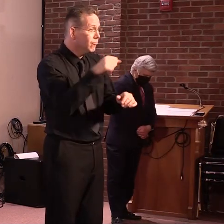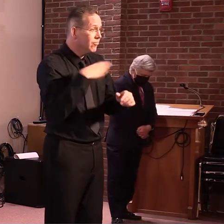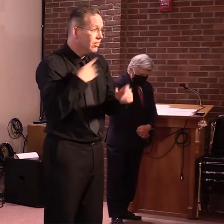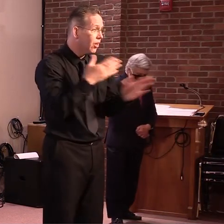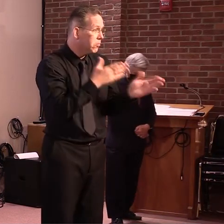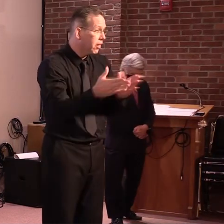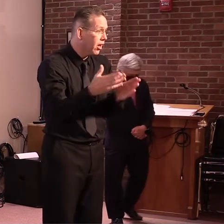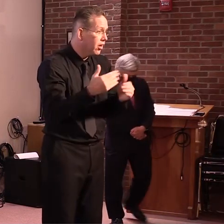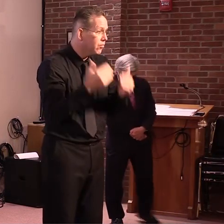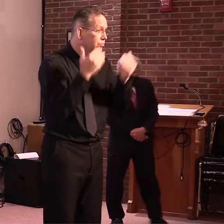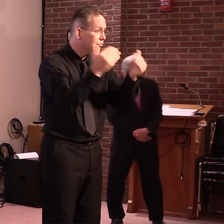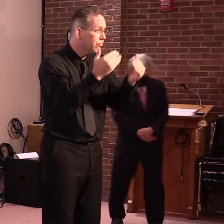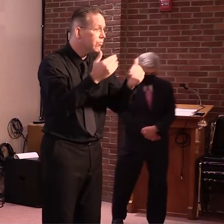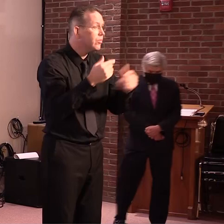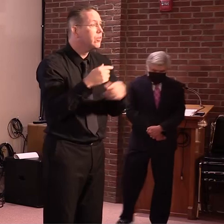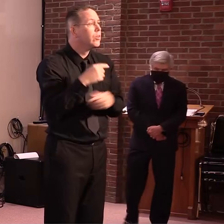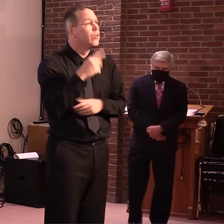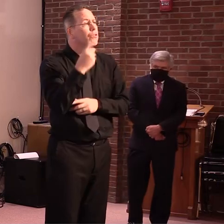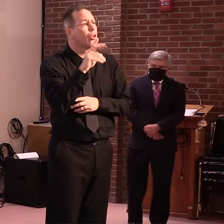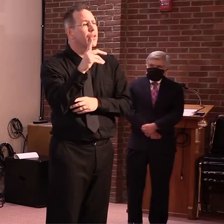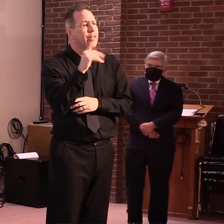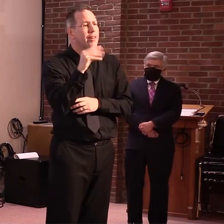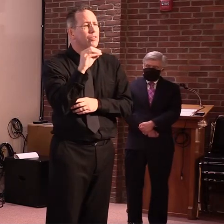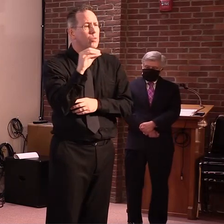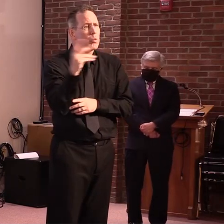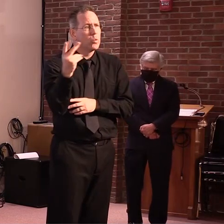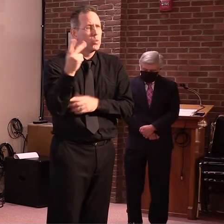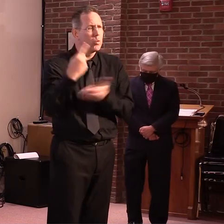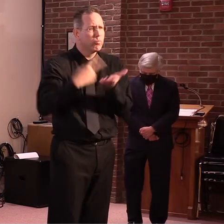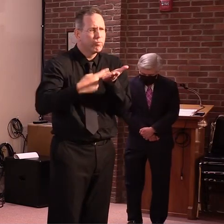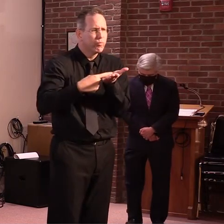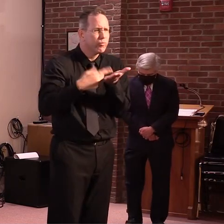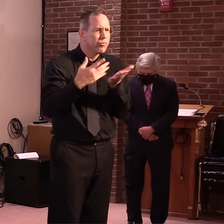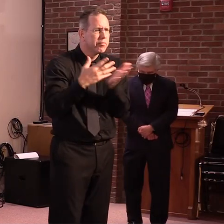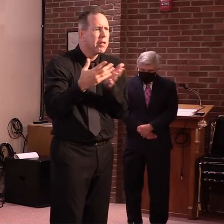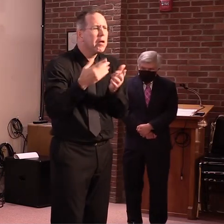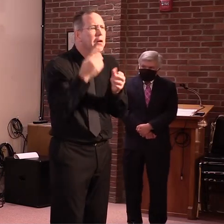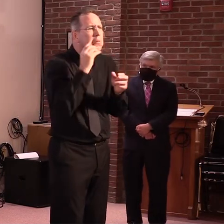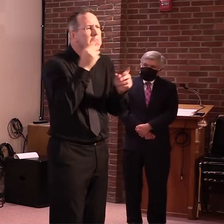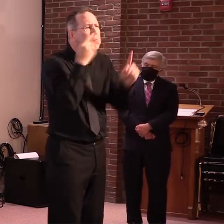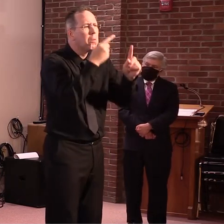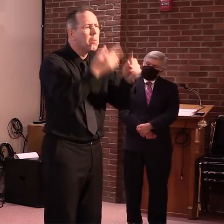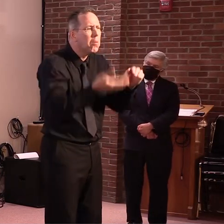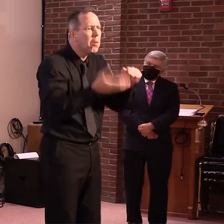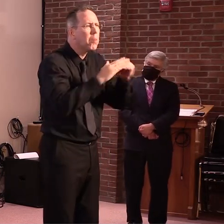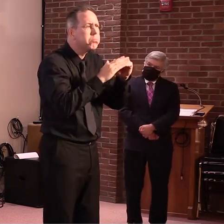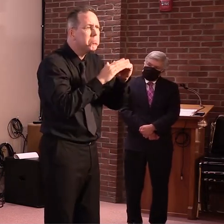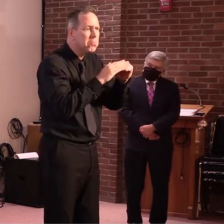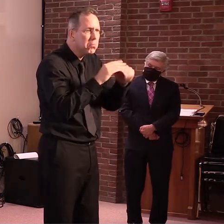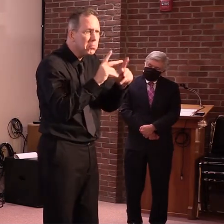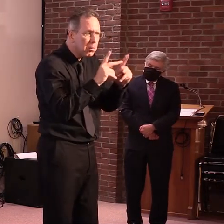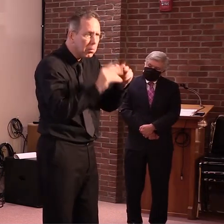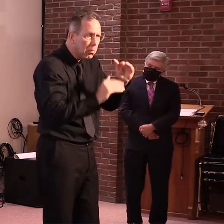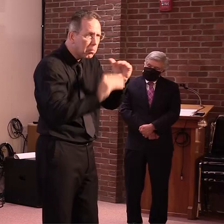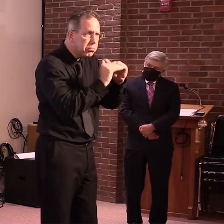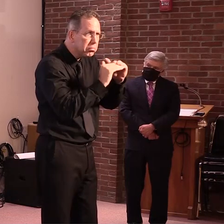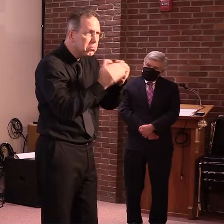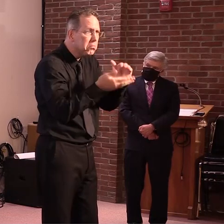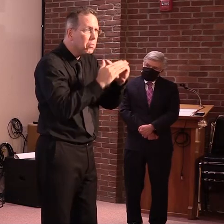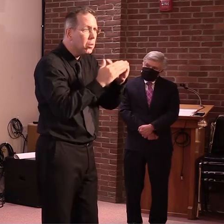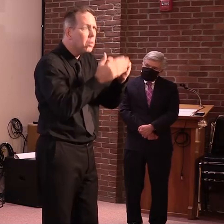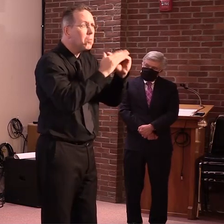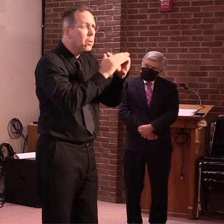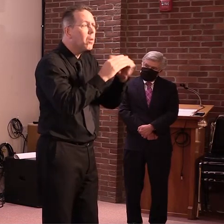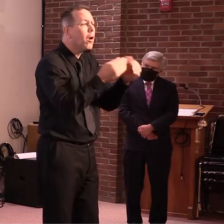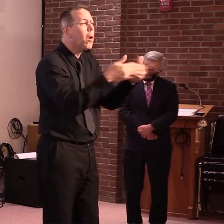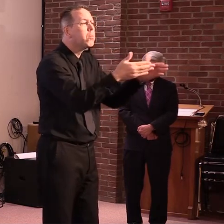move further along. And that's what we've been watching, slowly opening this up, methodically opening it up, so we don't make